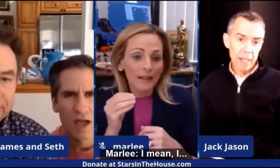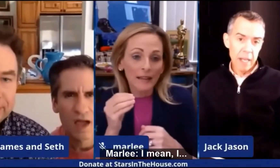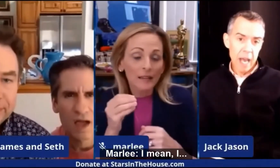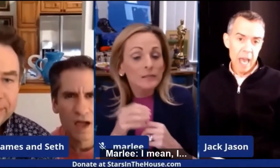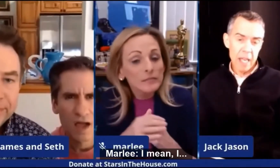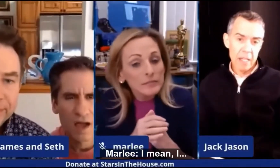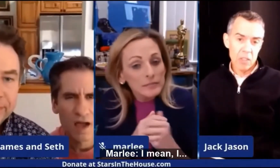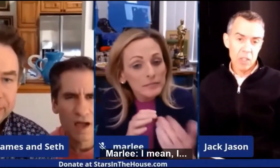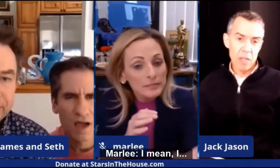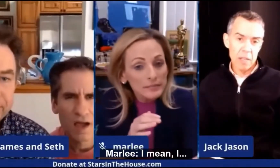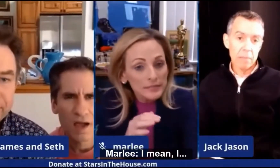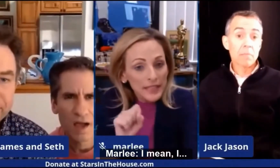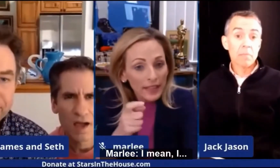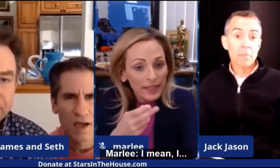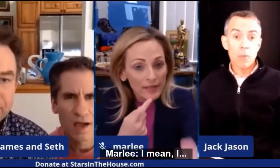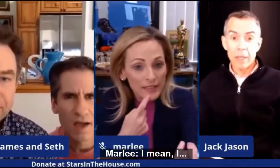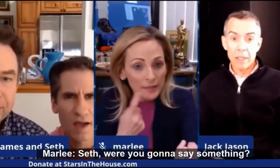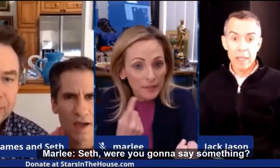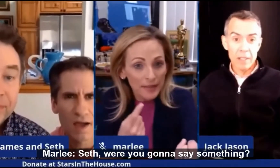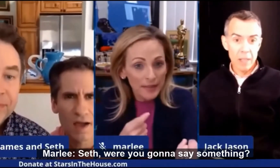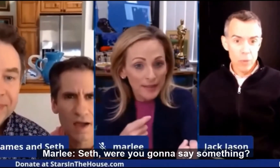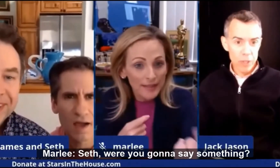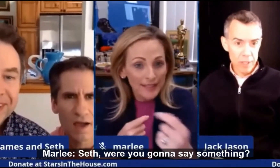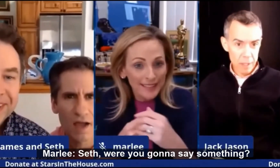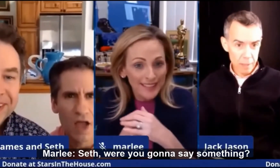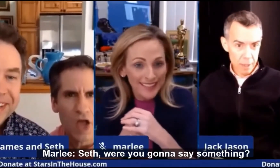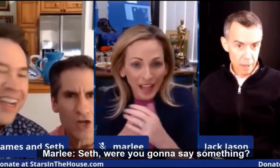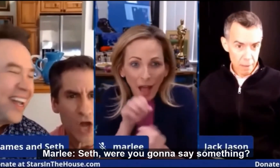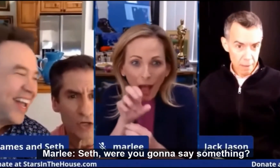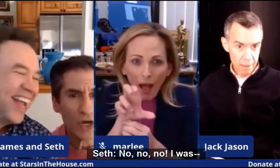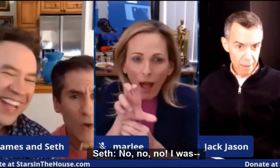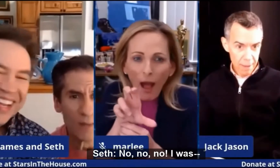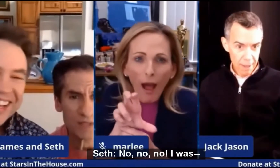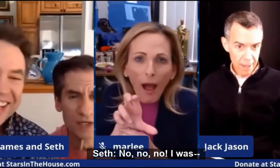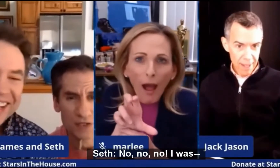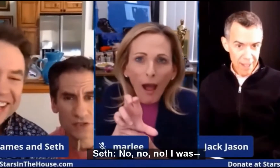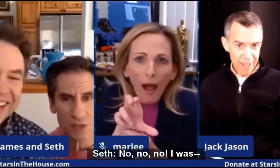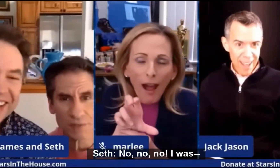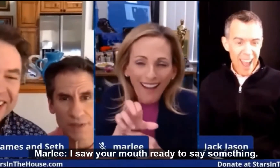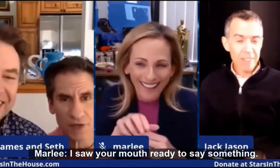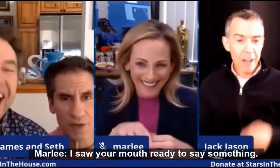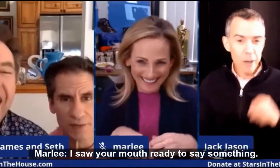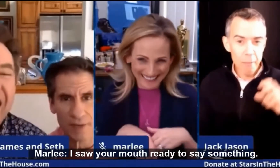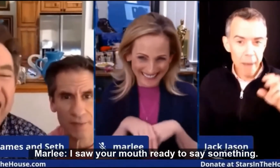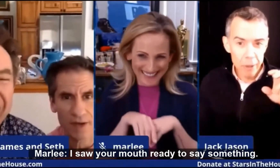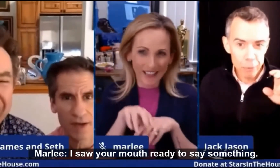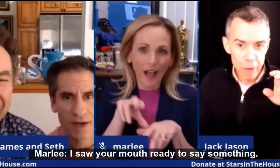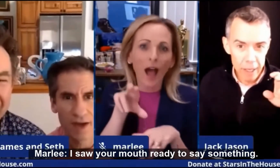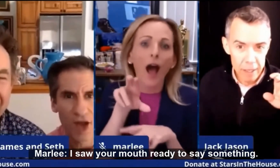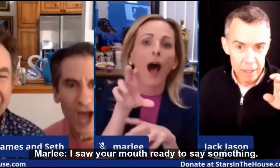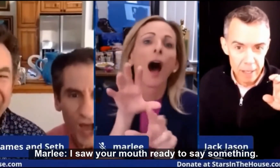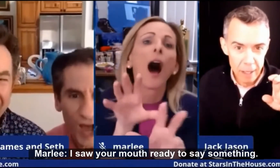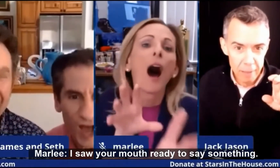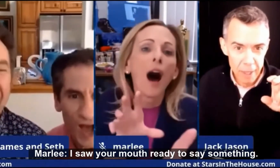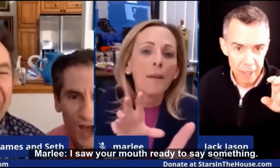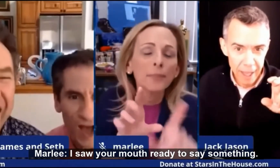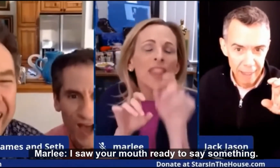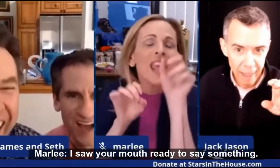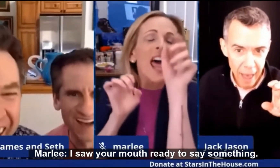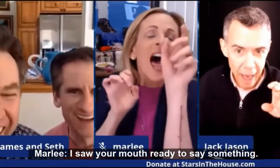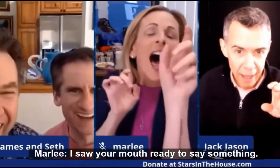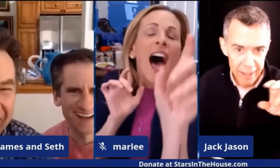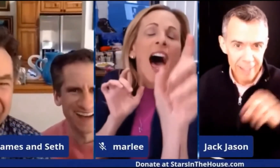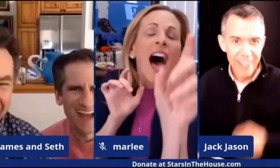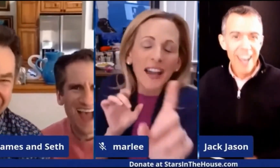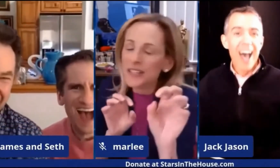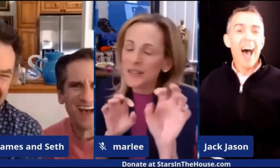I mean, what? Yes, Seth, were you going to say something, Seth? No. I was going to. I thought your mom was ready to say something like